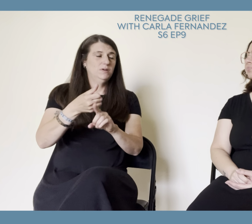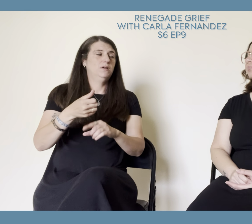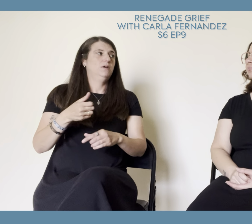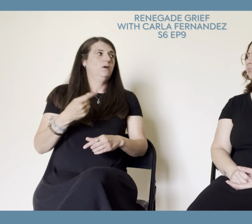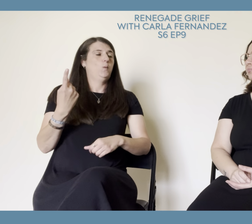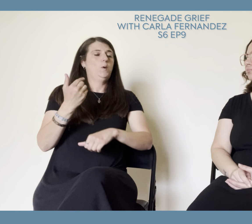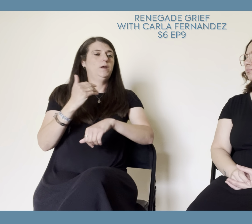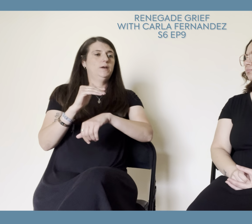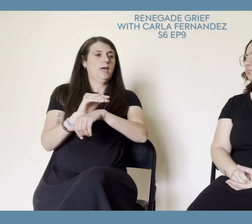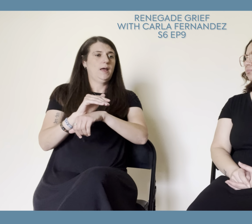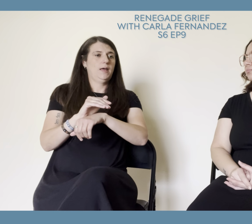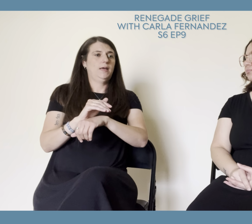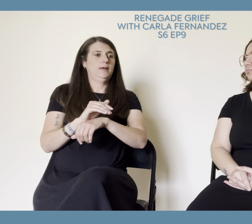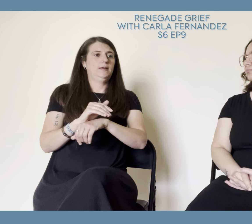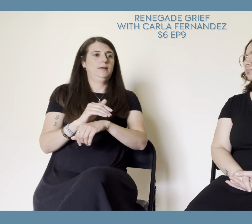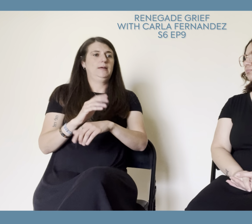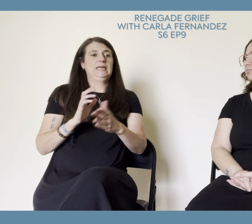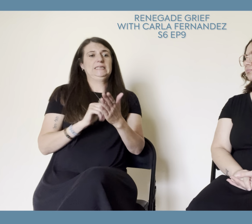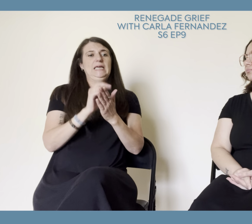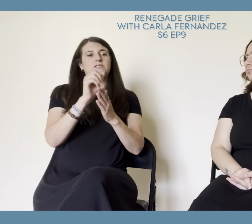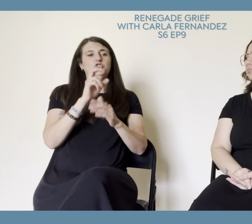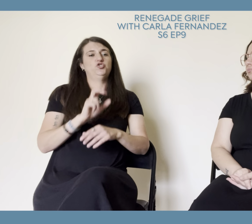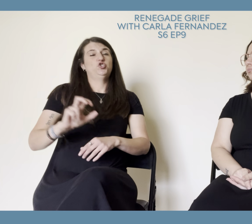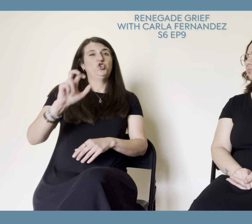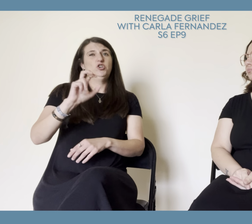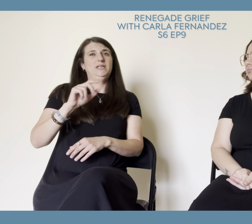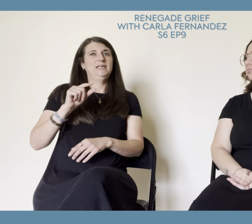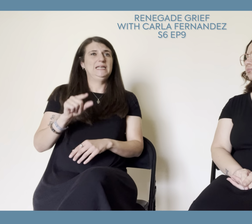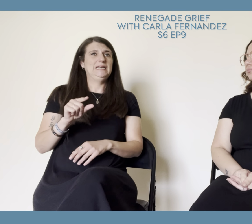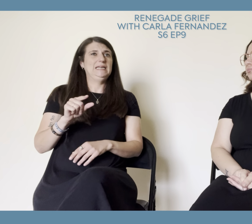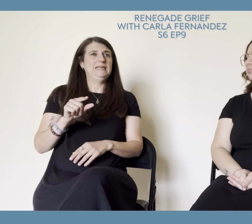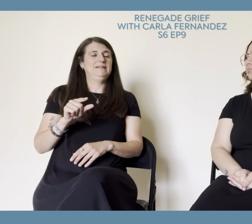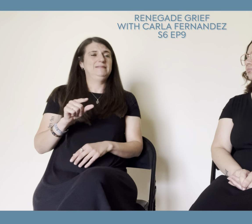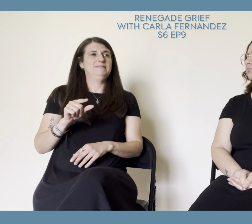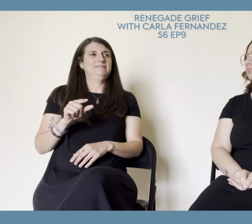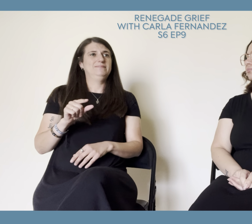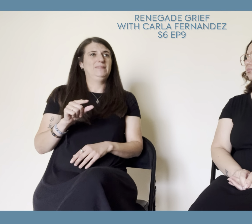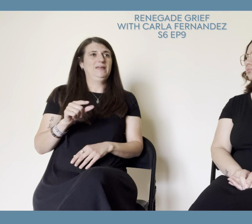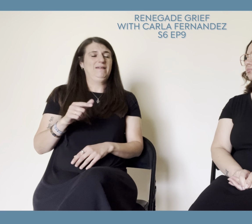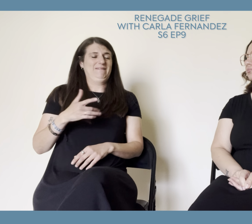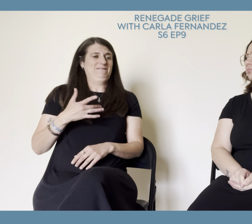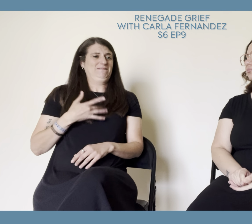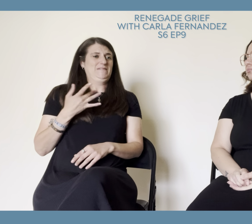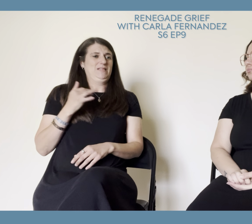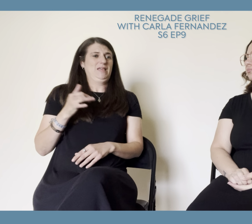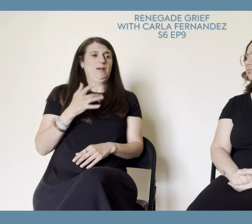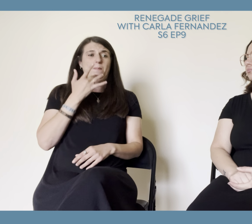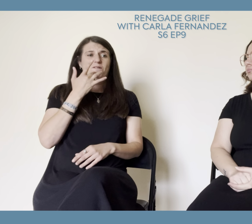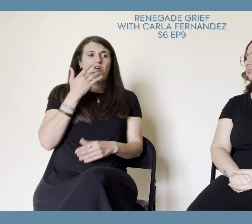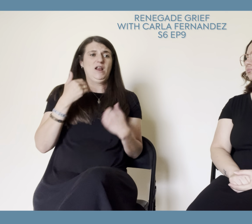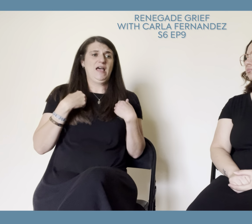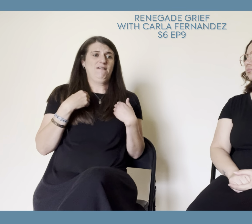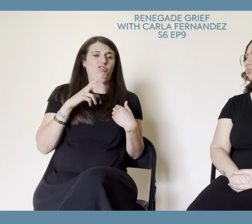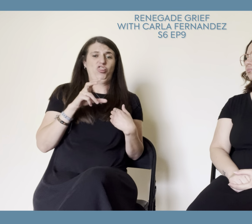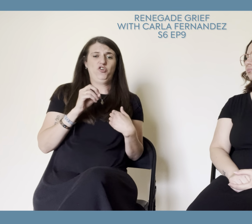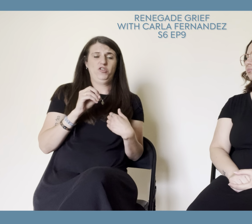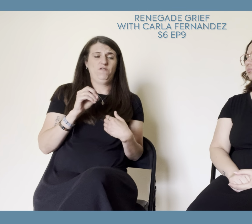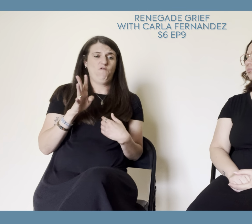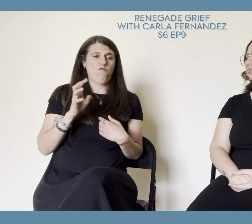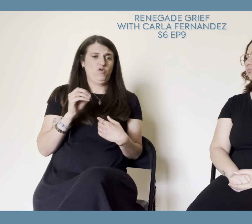his cancer journey. I remember the feeling of like, of course I would rather have had him around for another 40 years or 30 years, but there's